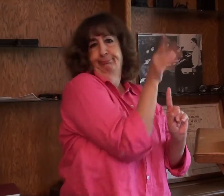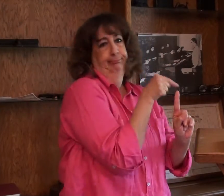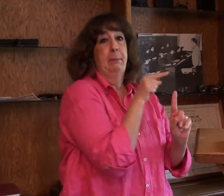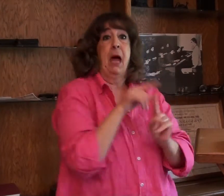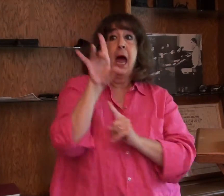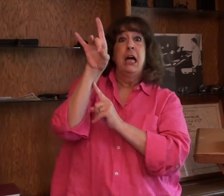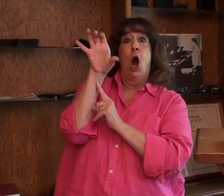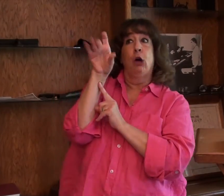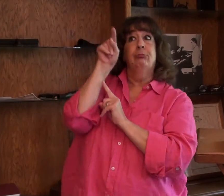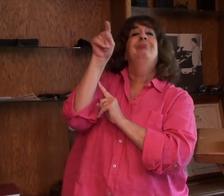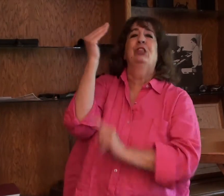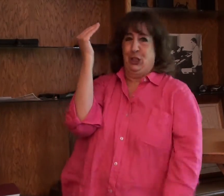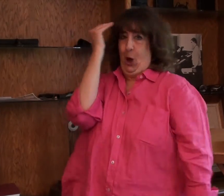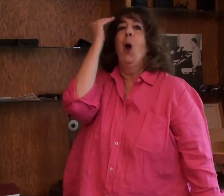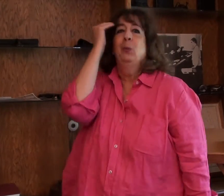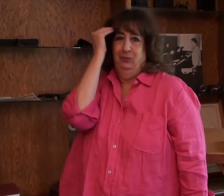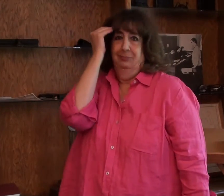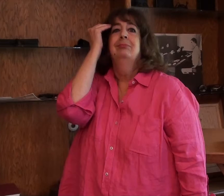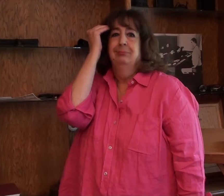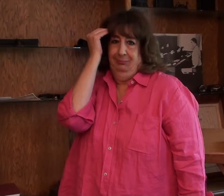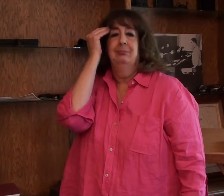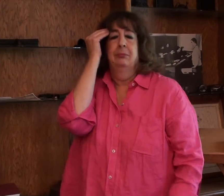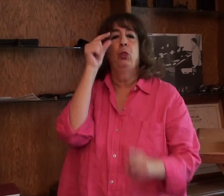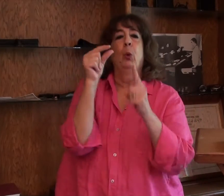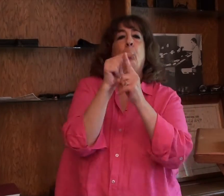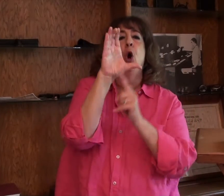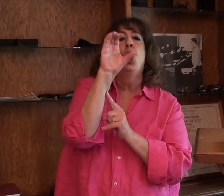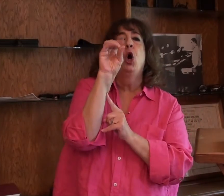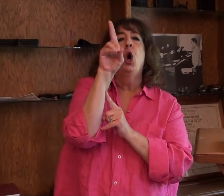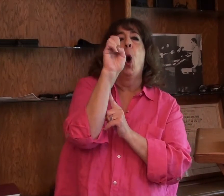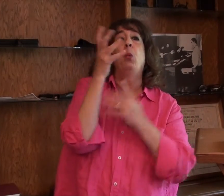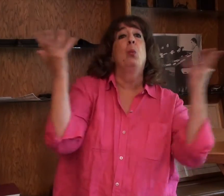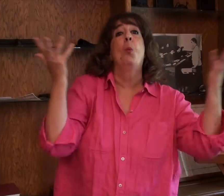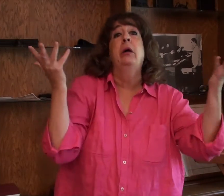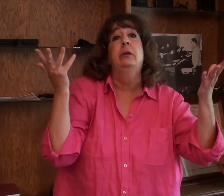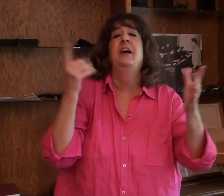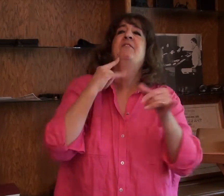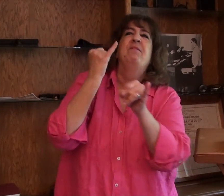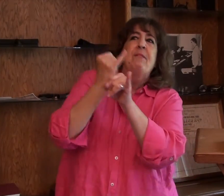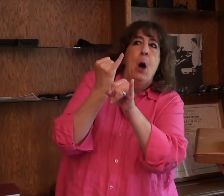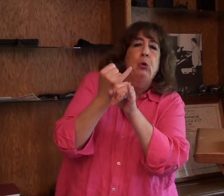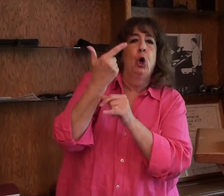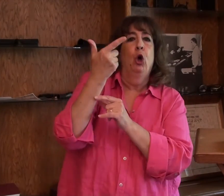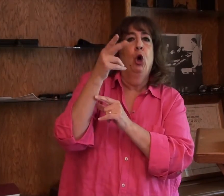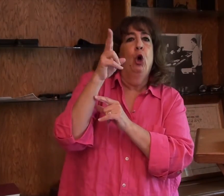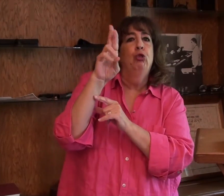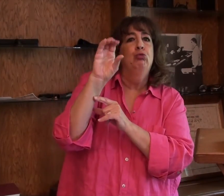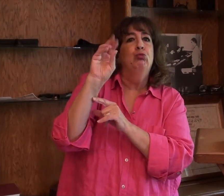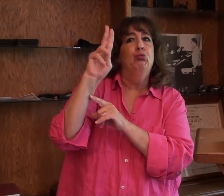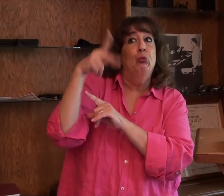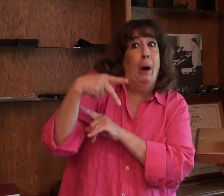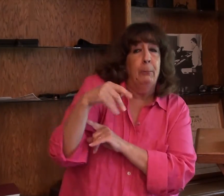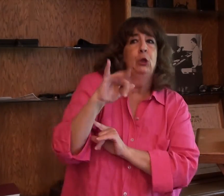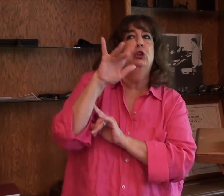in Westchester. The 800 number people are aware of the code. You have to tell them Fanwood